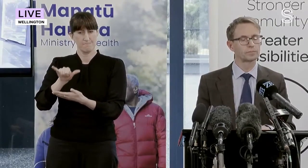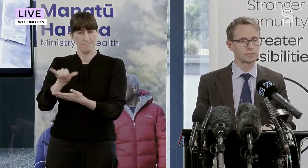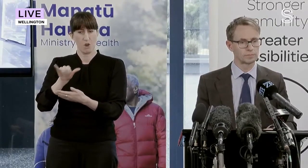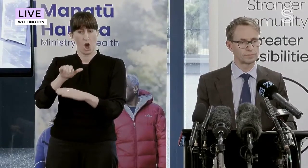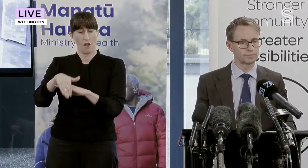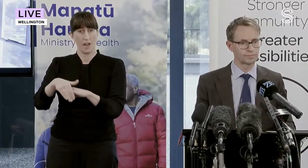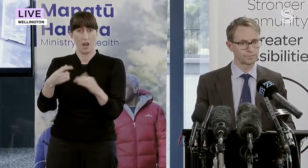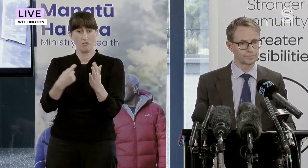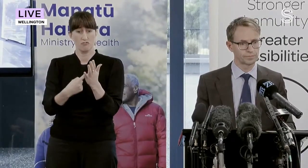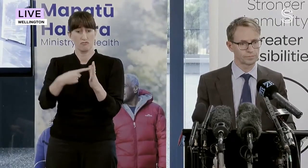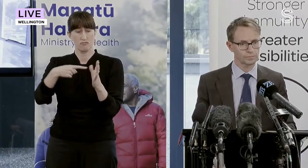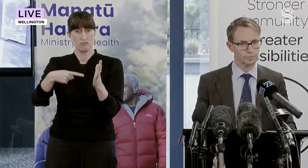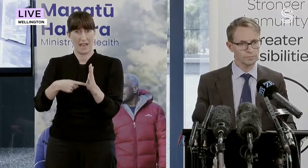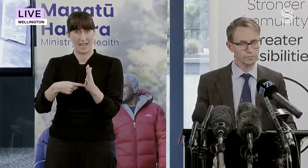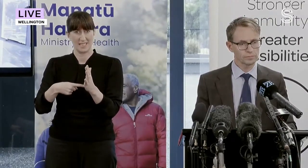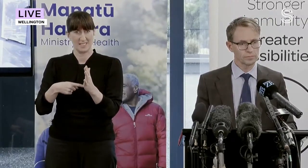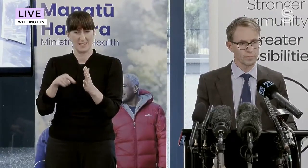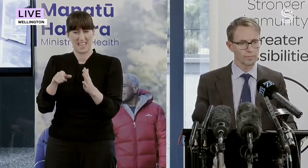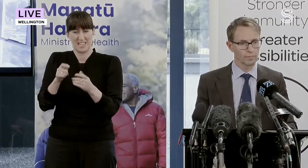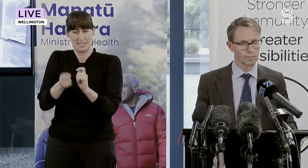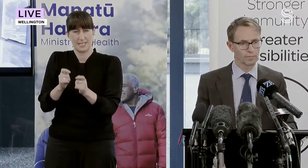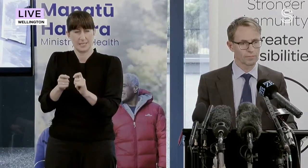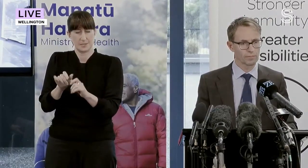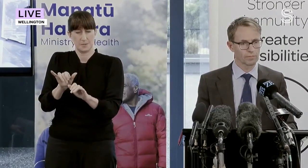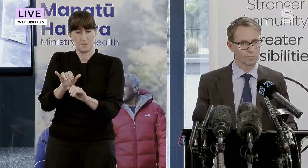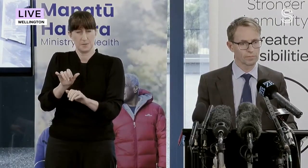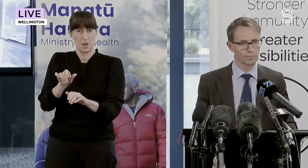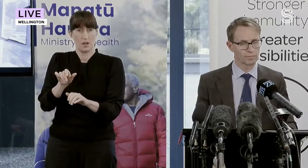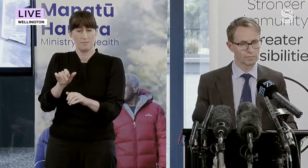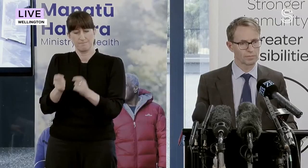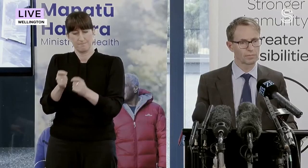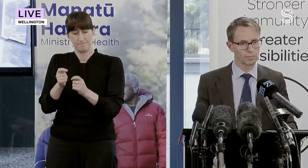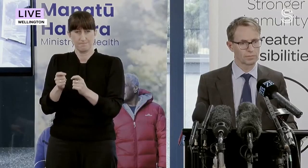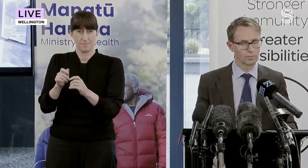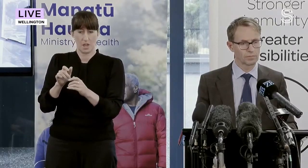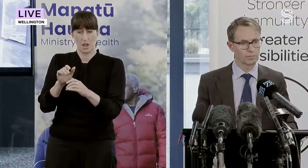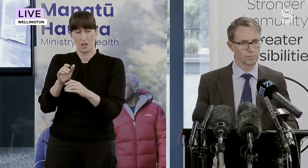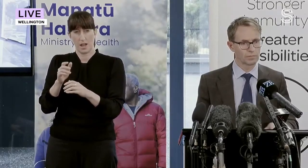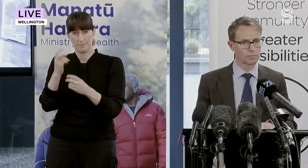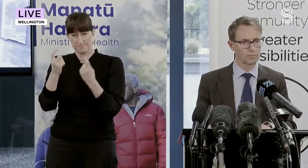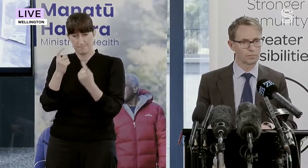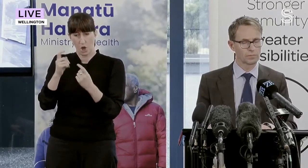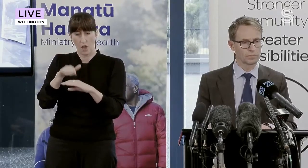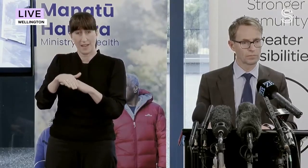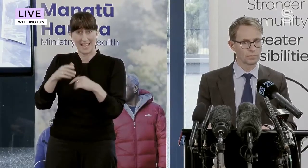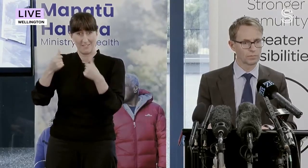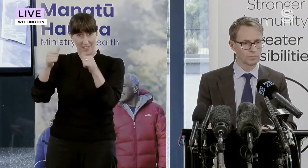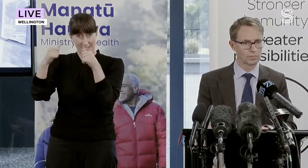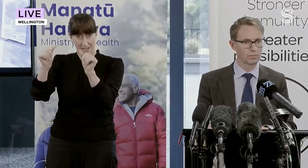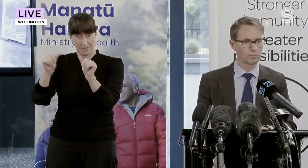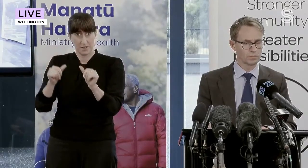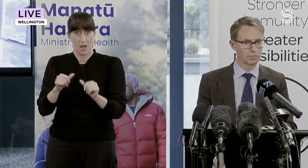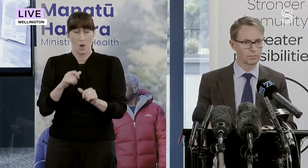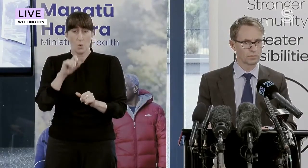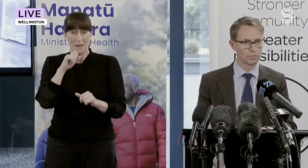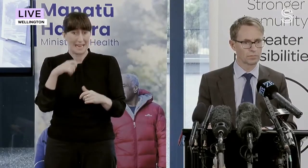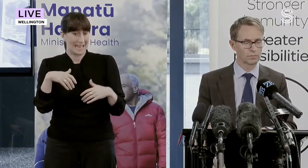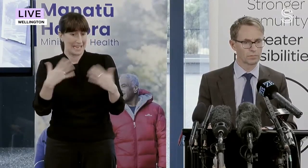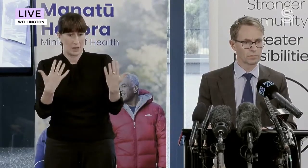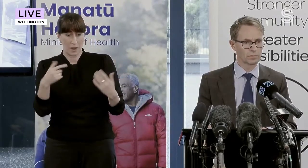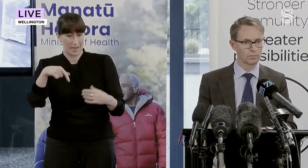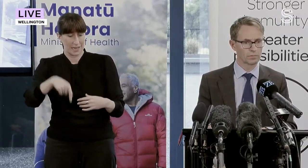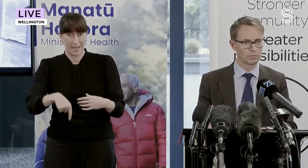off the shelves over there. Are you going to be, will someone be reviewing the efficacy of RAT testing here? Are you looking